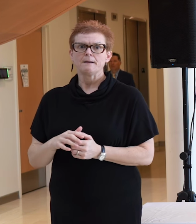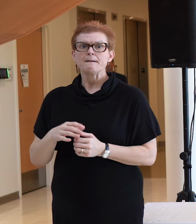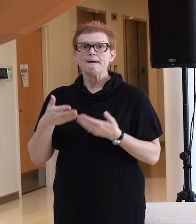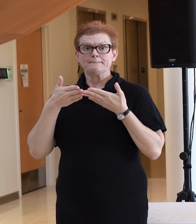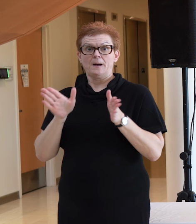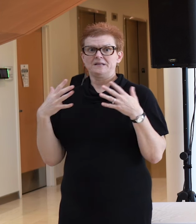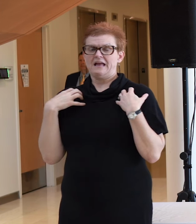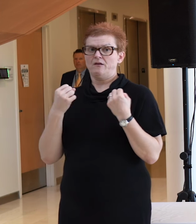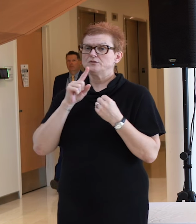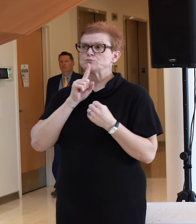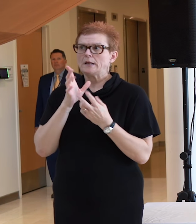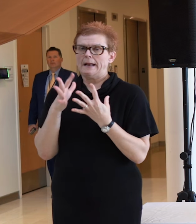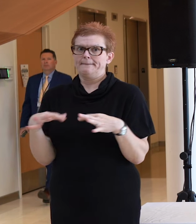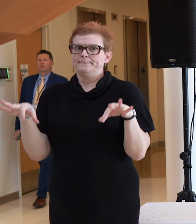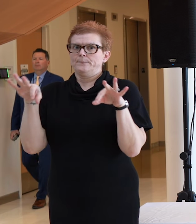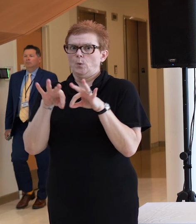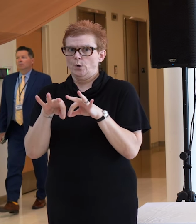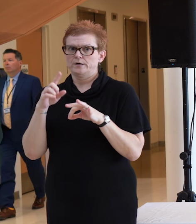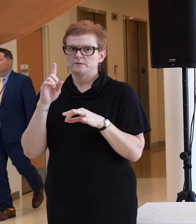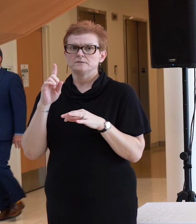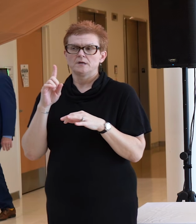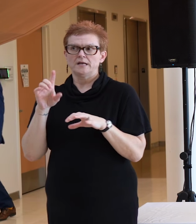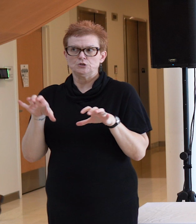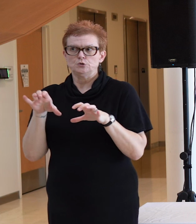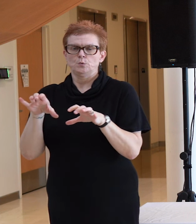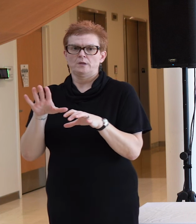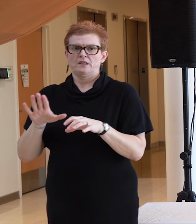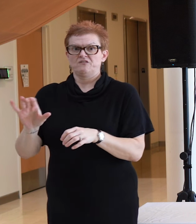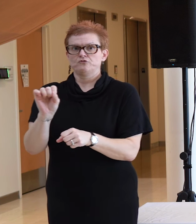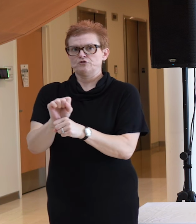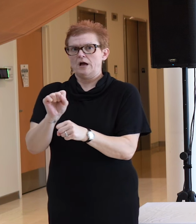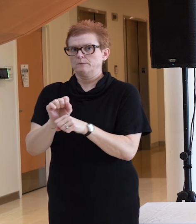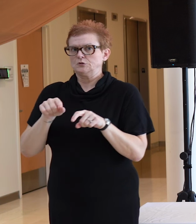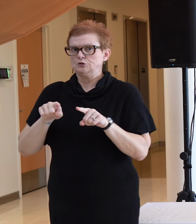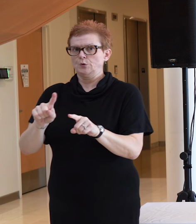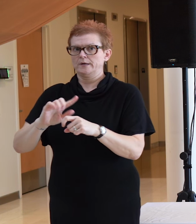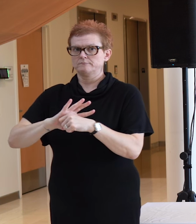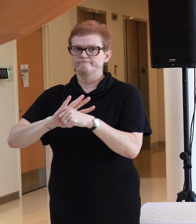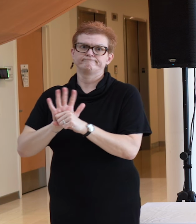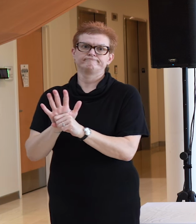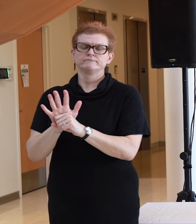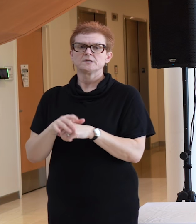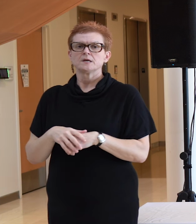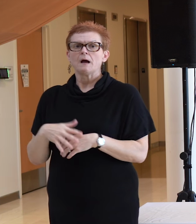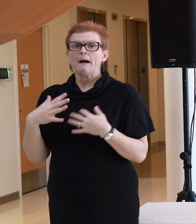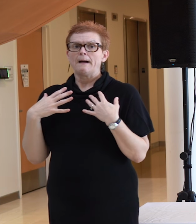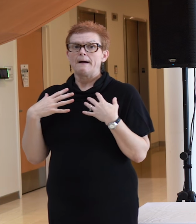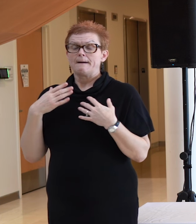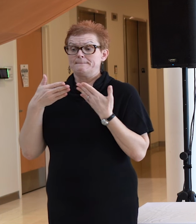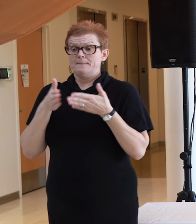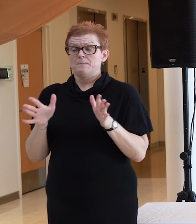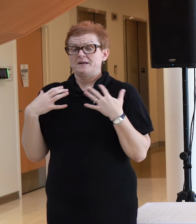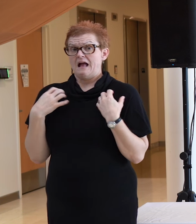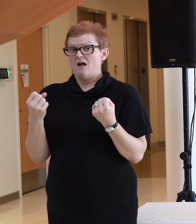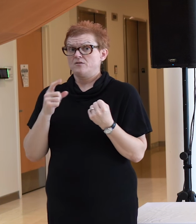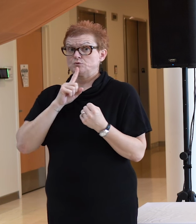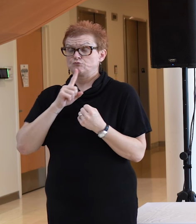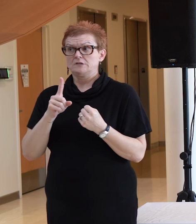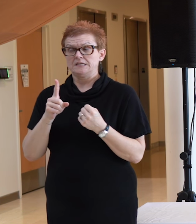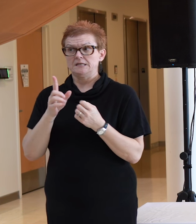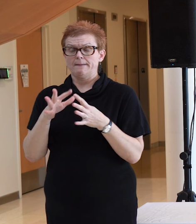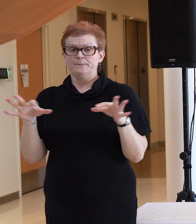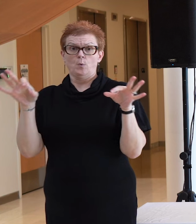received threats for simply doing their job during the pandemic. Public health is vital to our overall health of a community, and